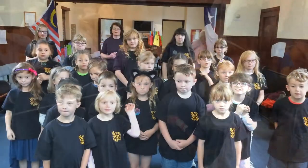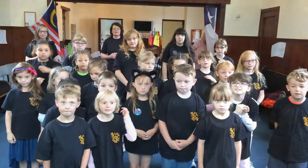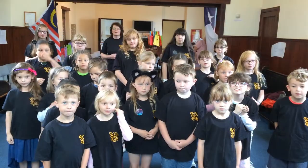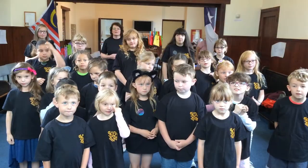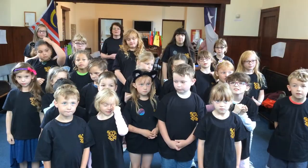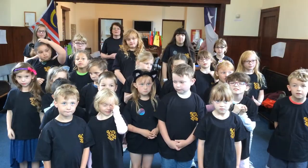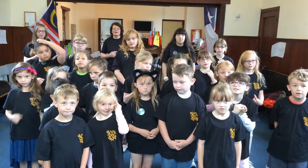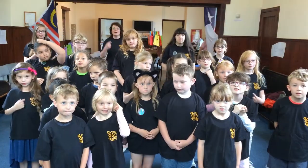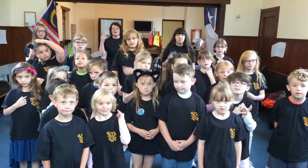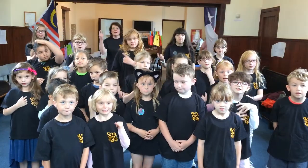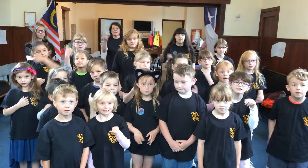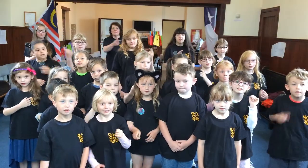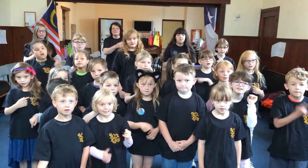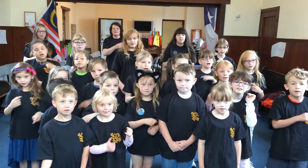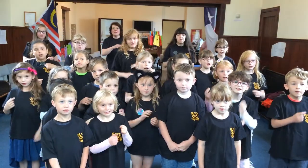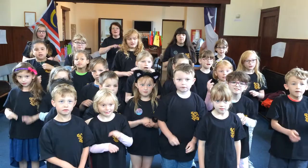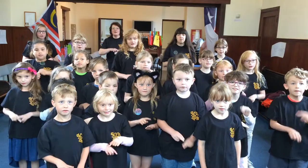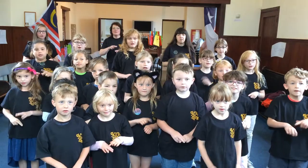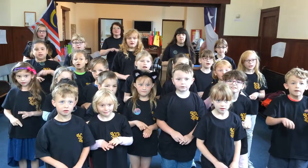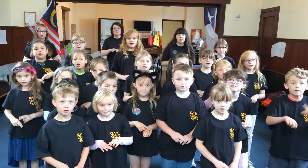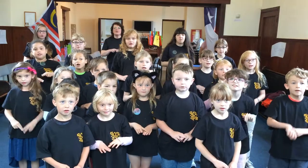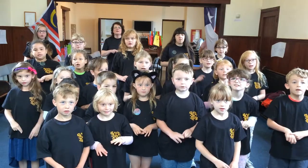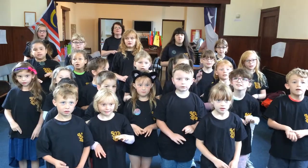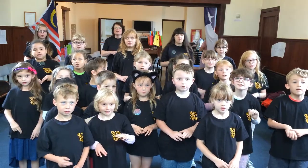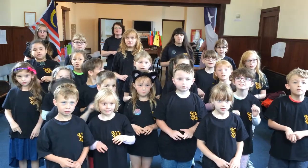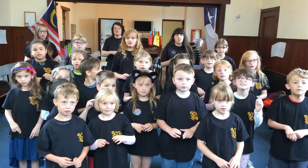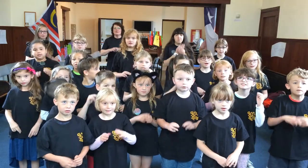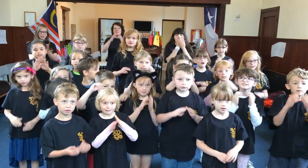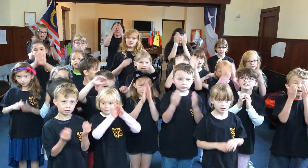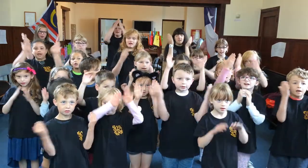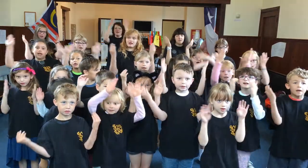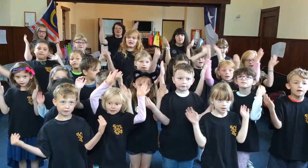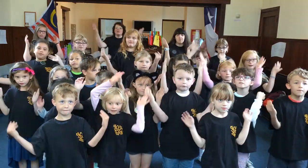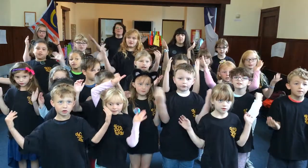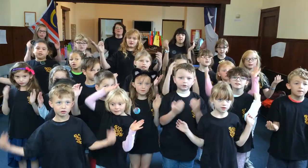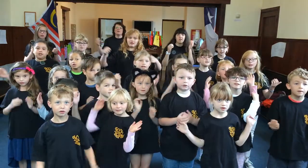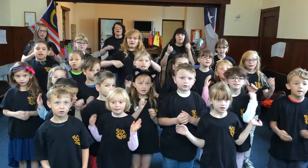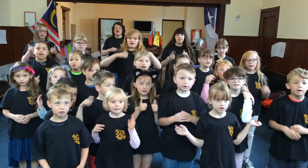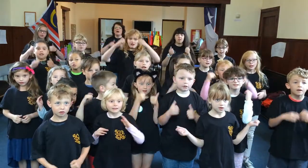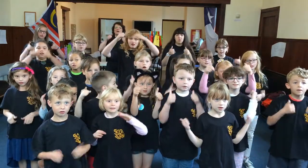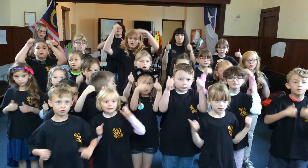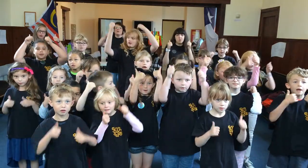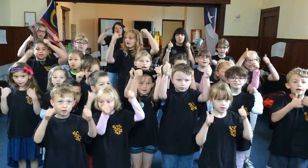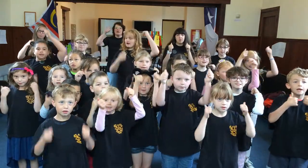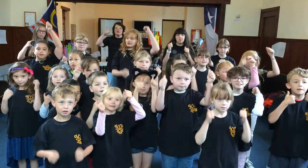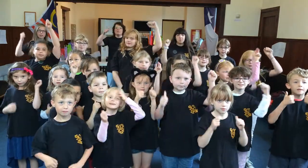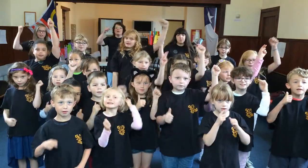You are one, one, and one in heaven, hallowed be